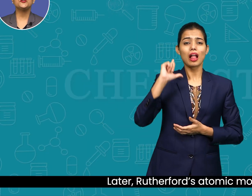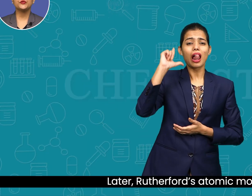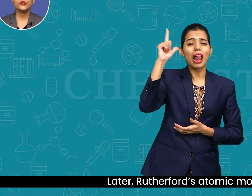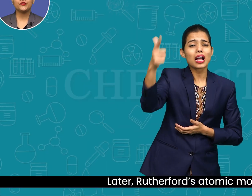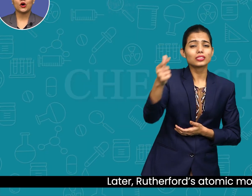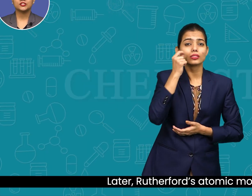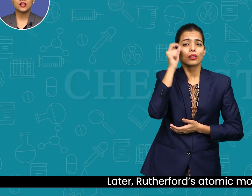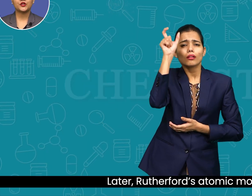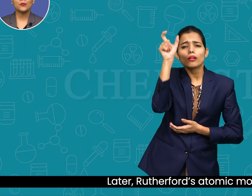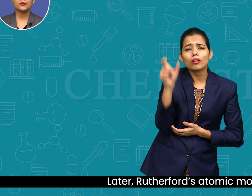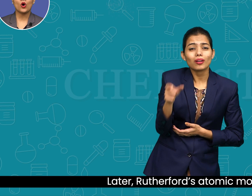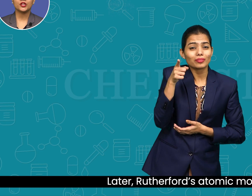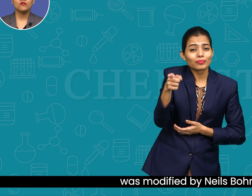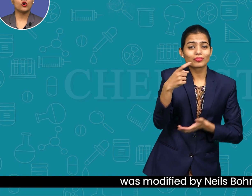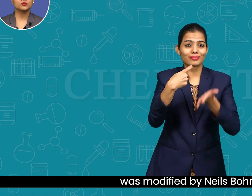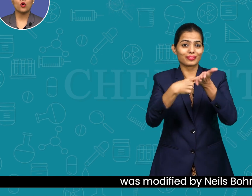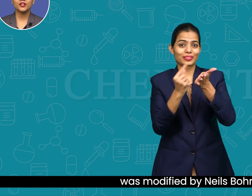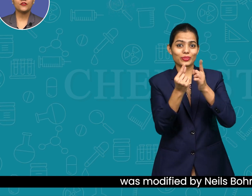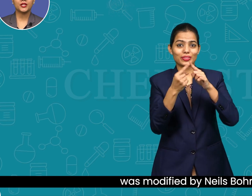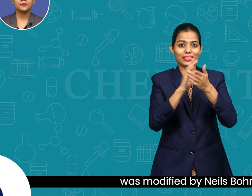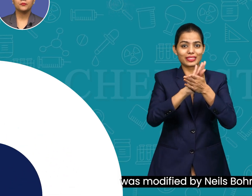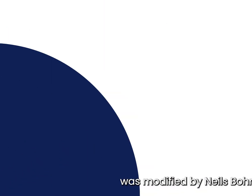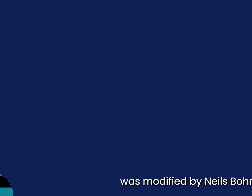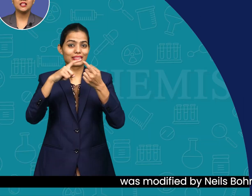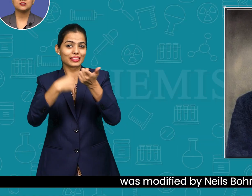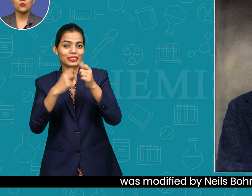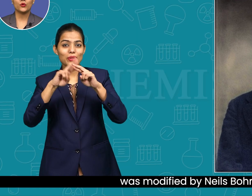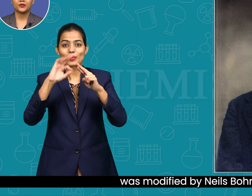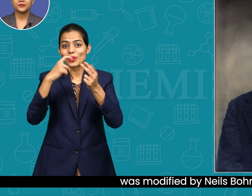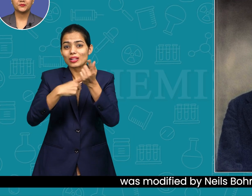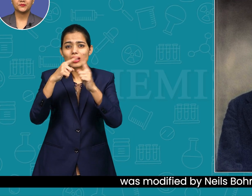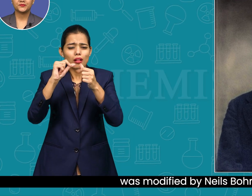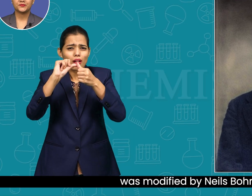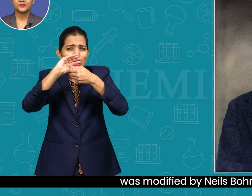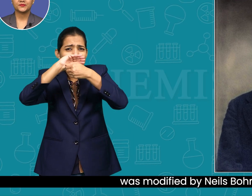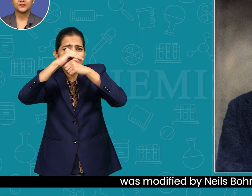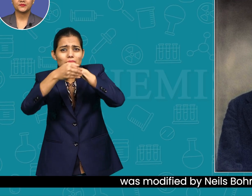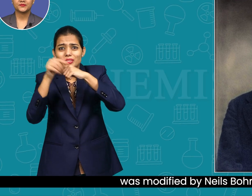Later, Rutherford's atomic model was modified by Niels Bohr.